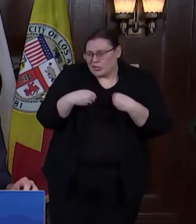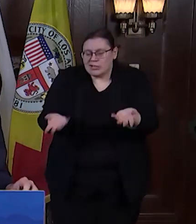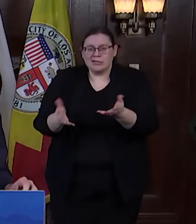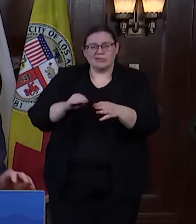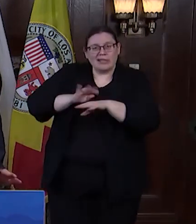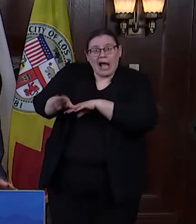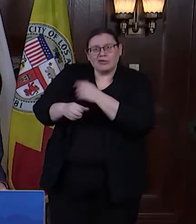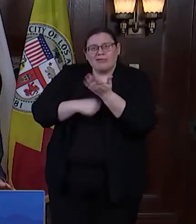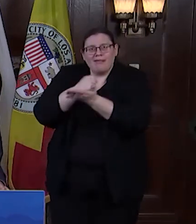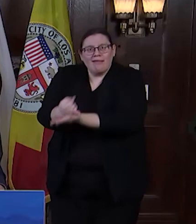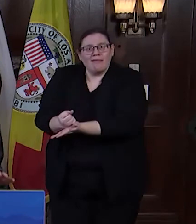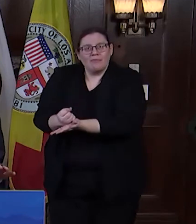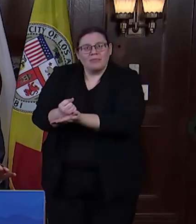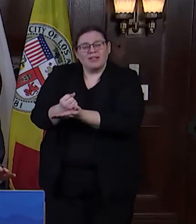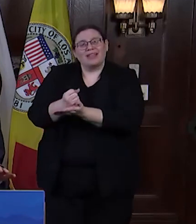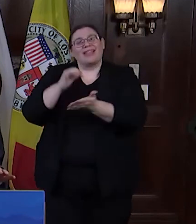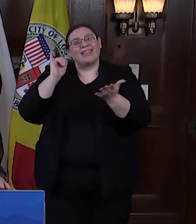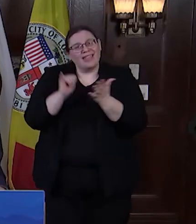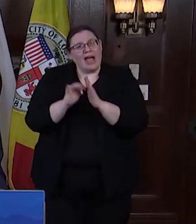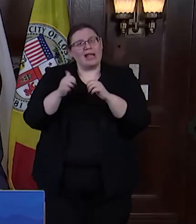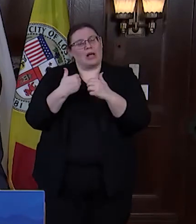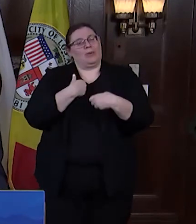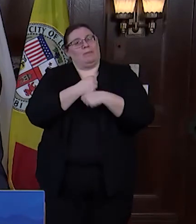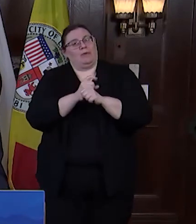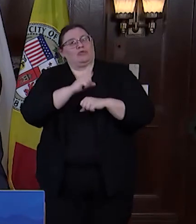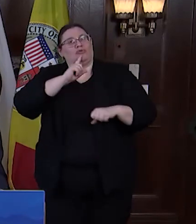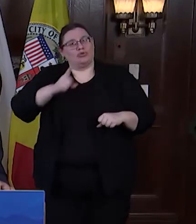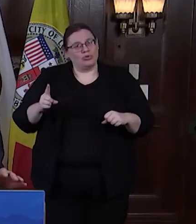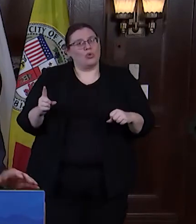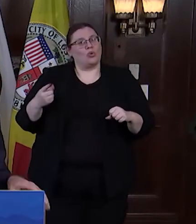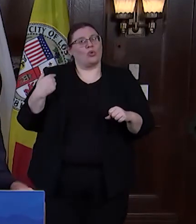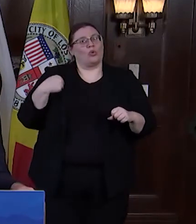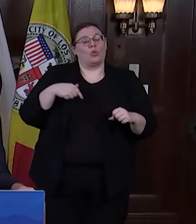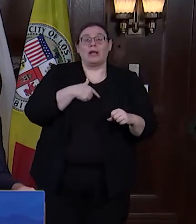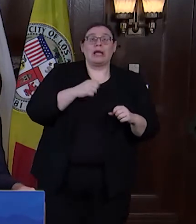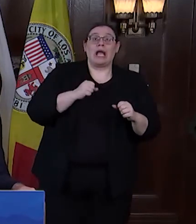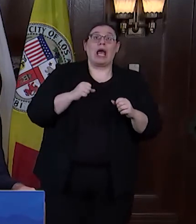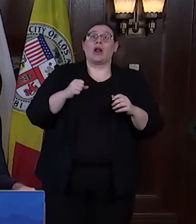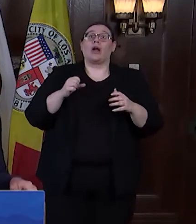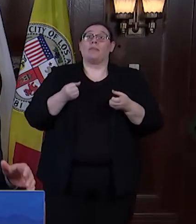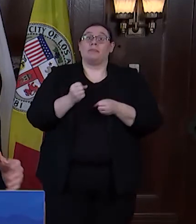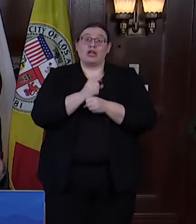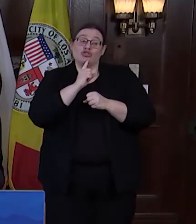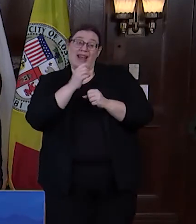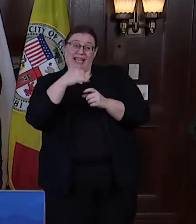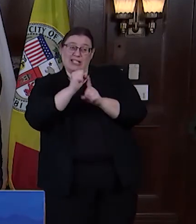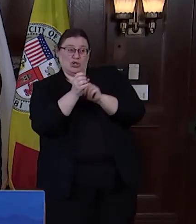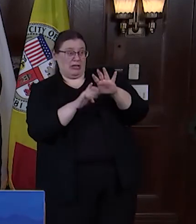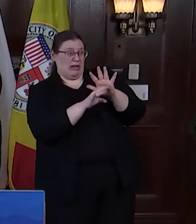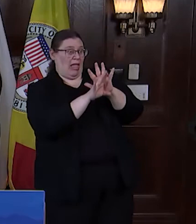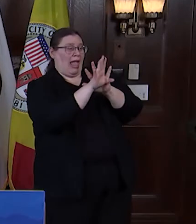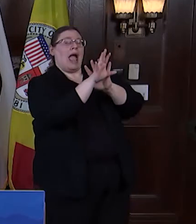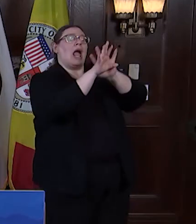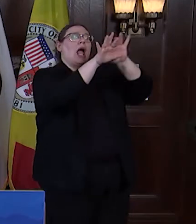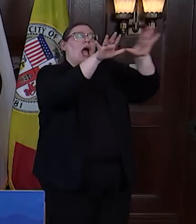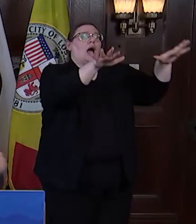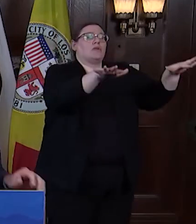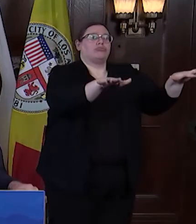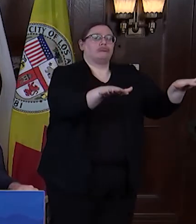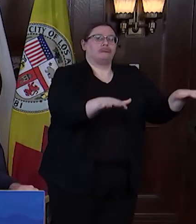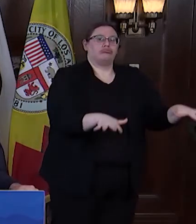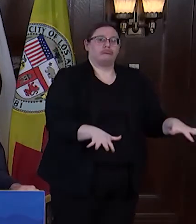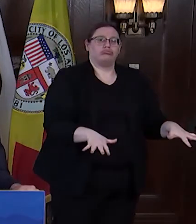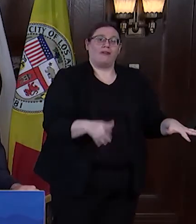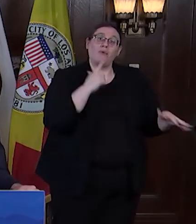help. This is also a way that we can make sure that we can de-escalate situations and see them not just as a public safety